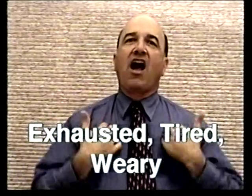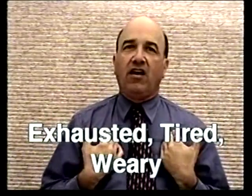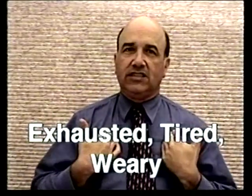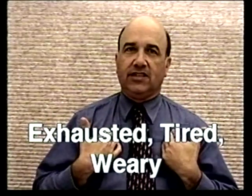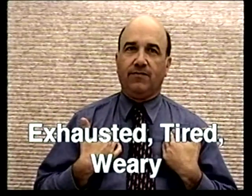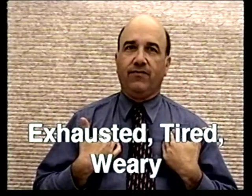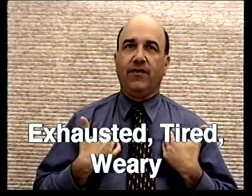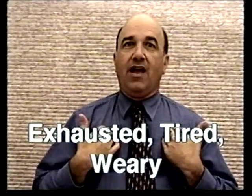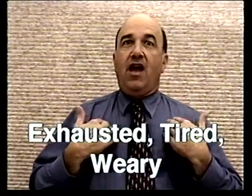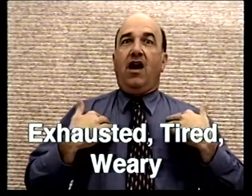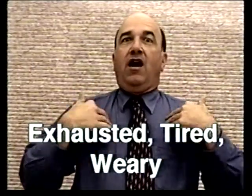Exhausted.